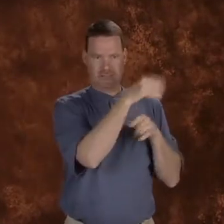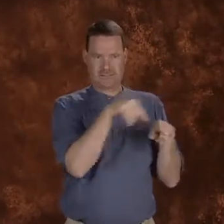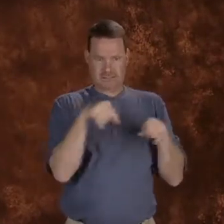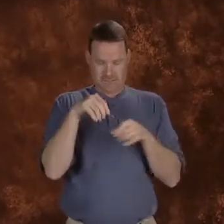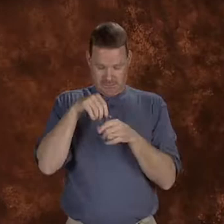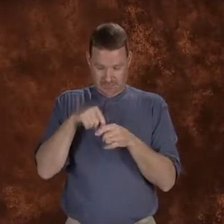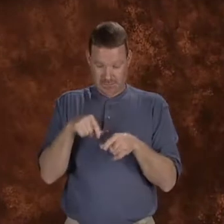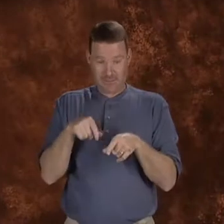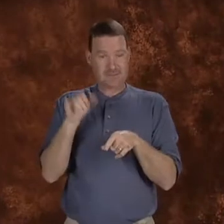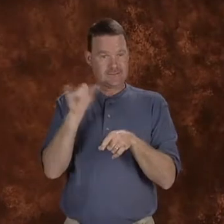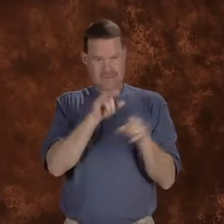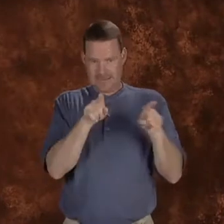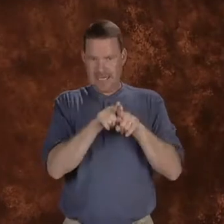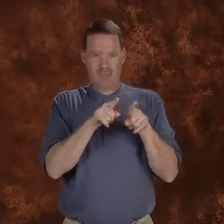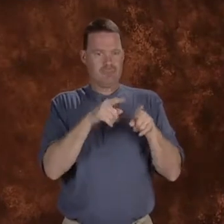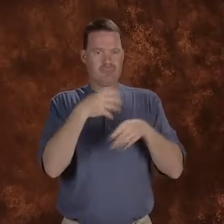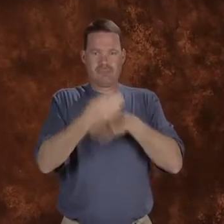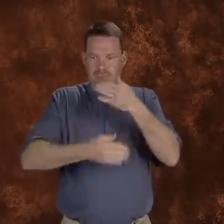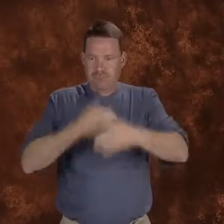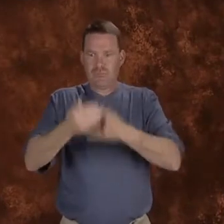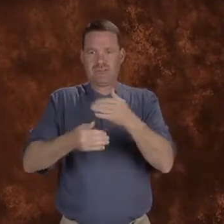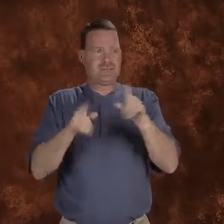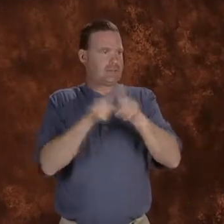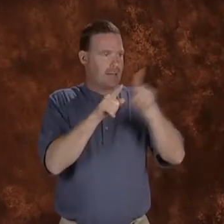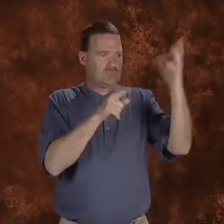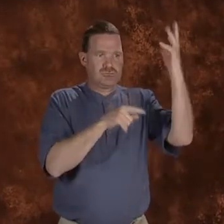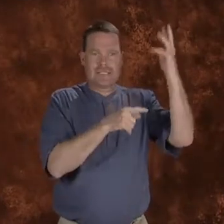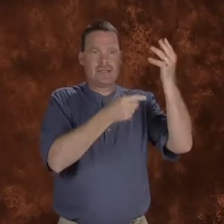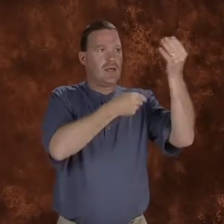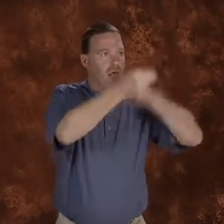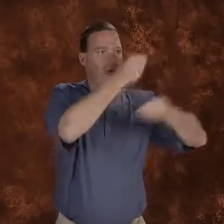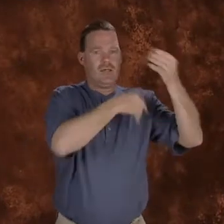There are plankton that live under the sea as well.